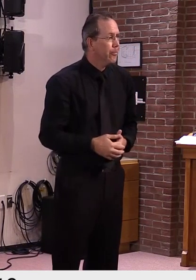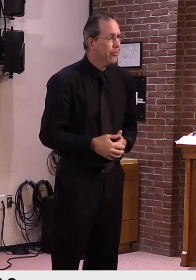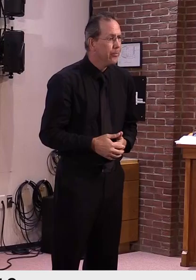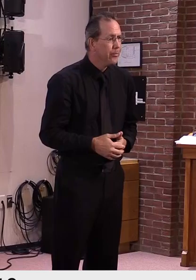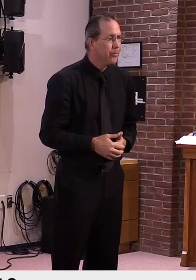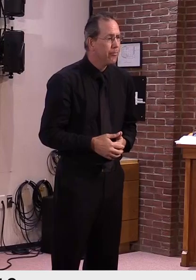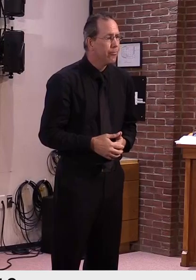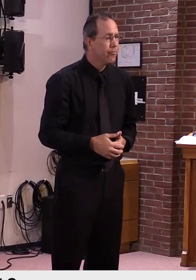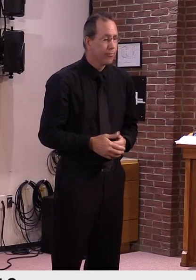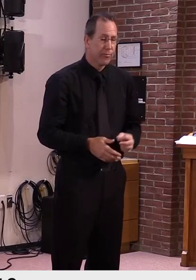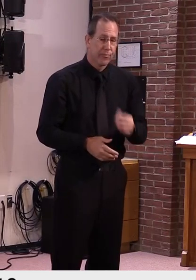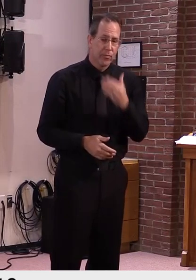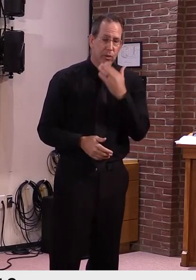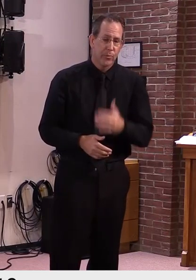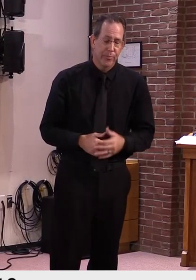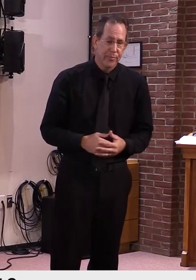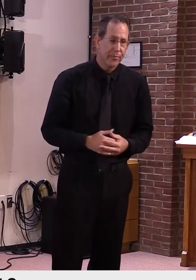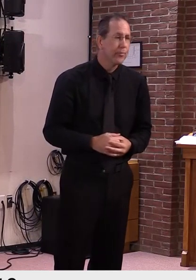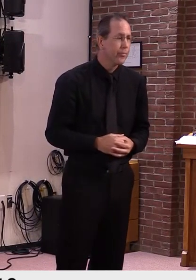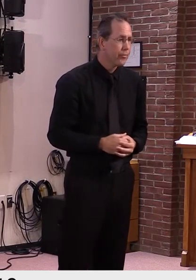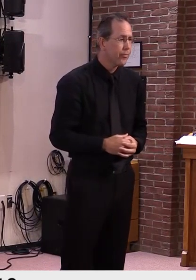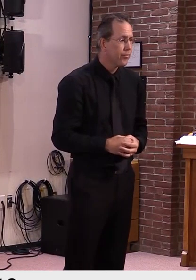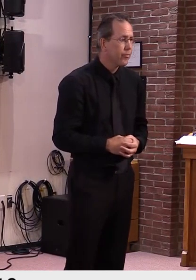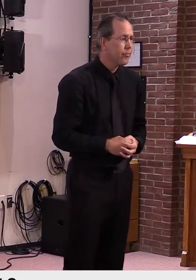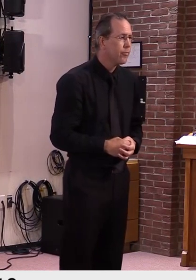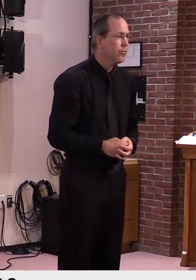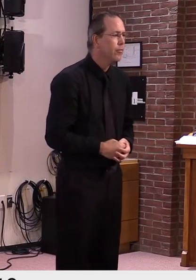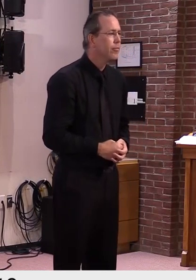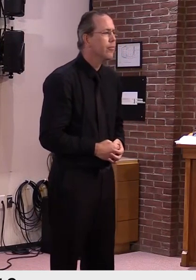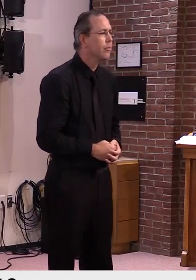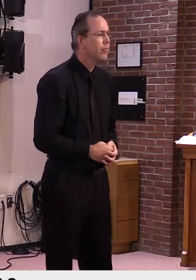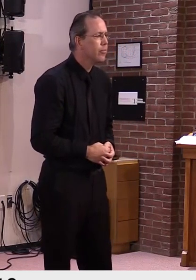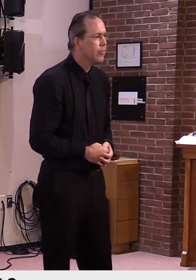Thank you. Peter, BPR.